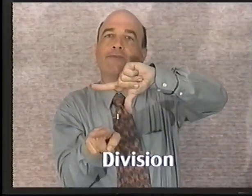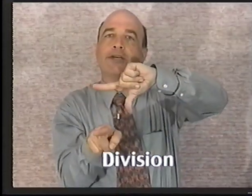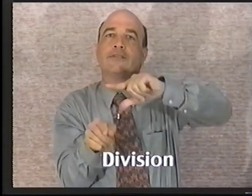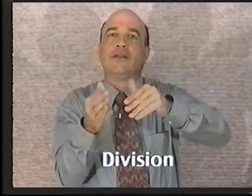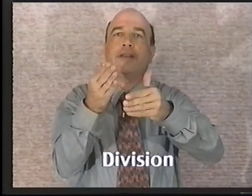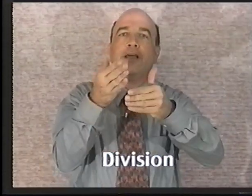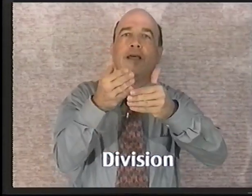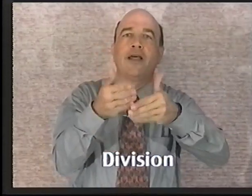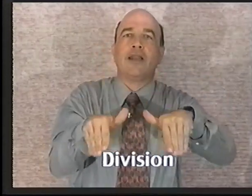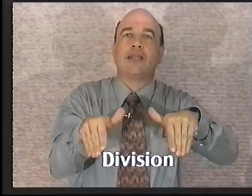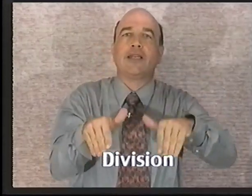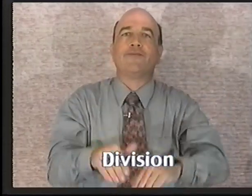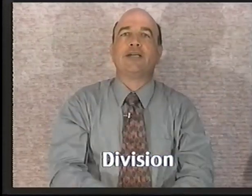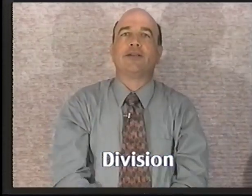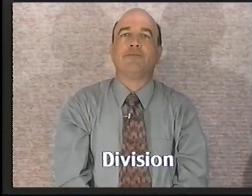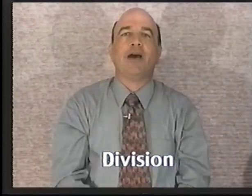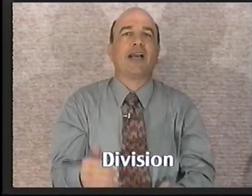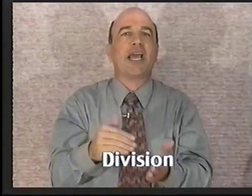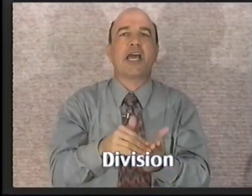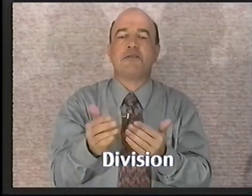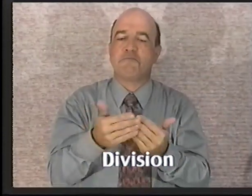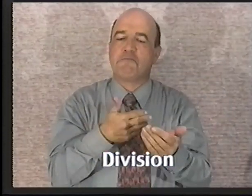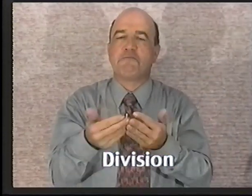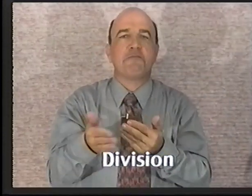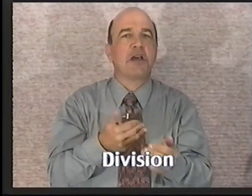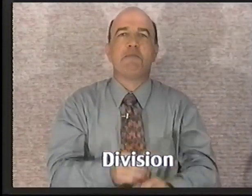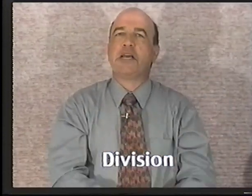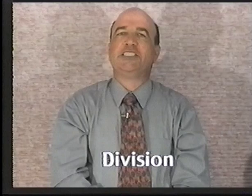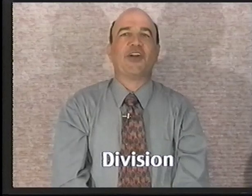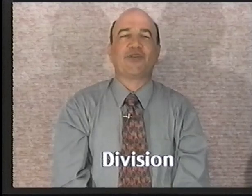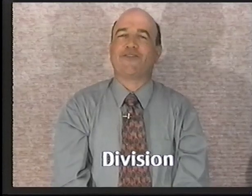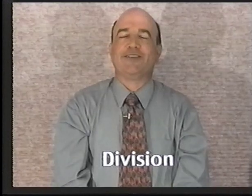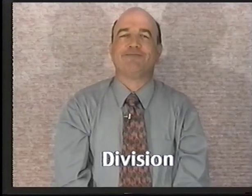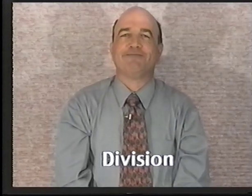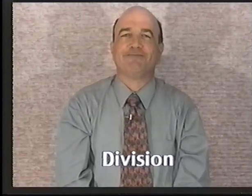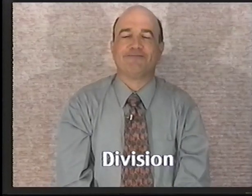Division, division. Again, it makes no difference.